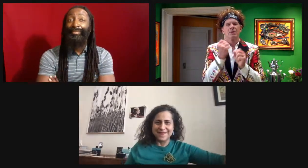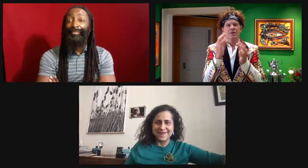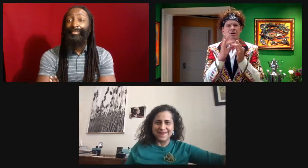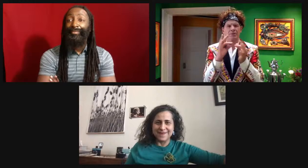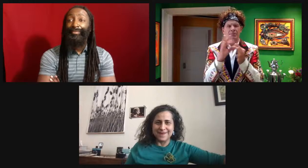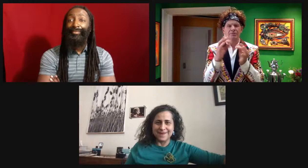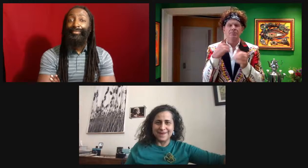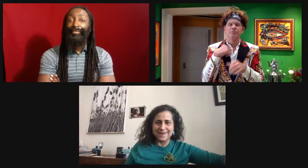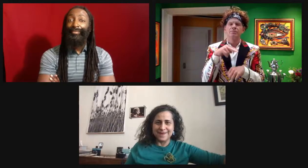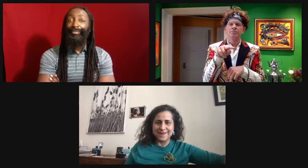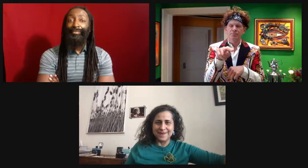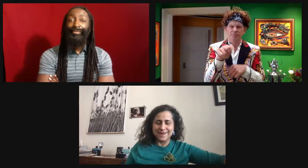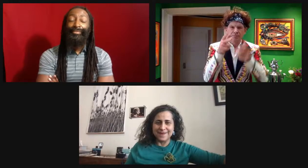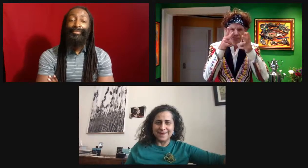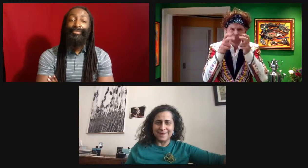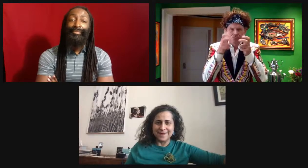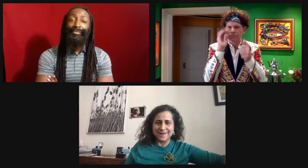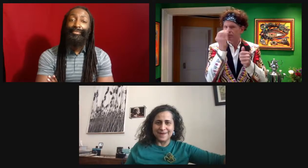immerse yourself in the history.